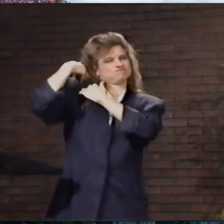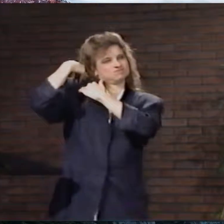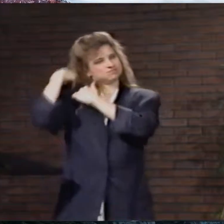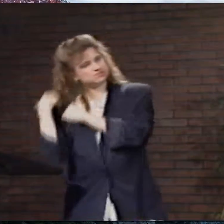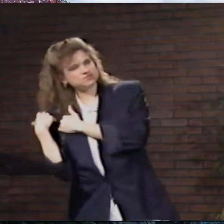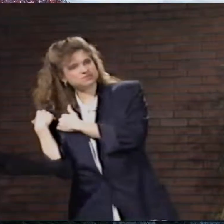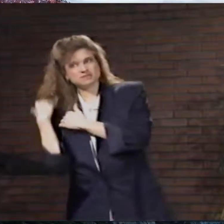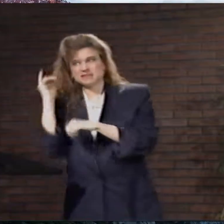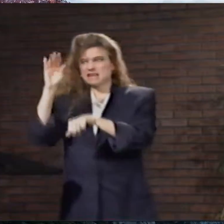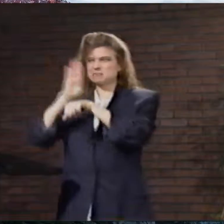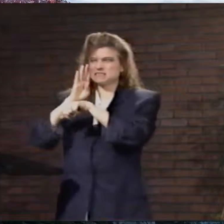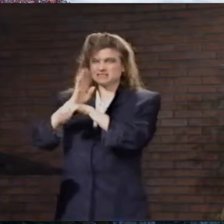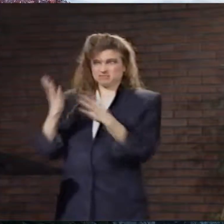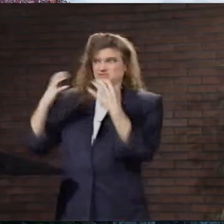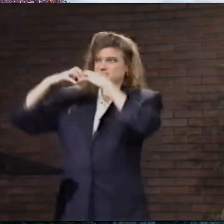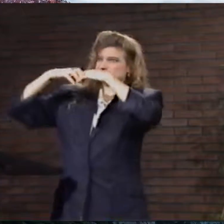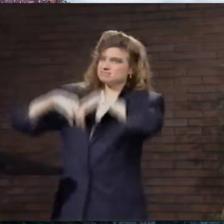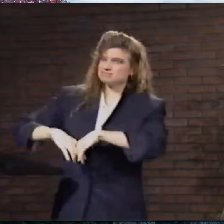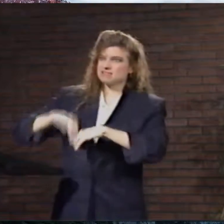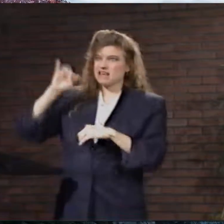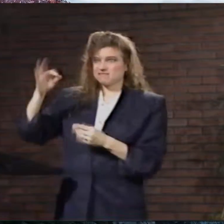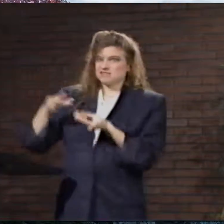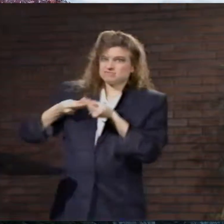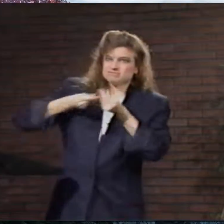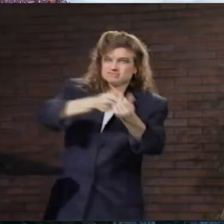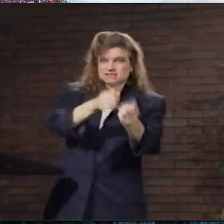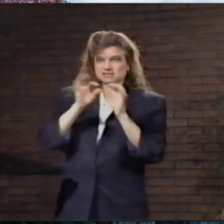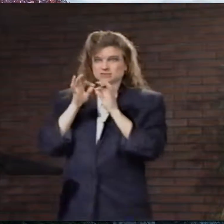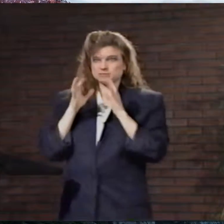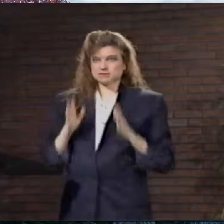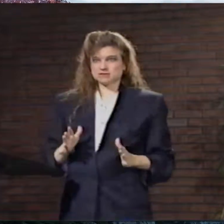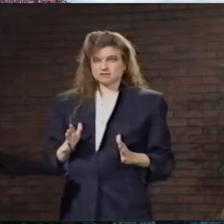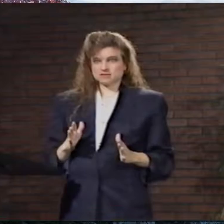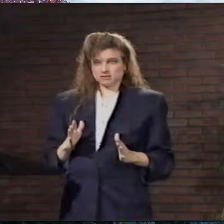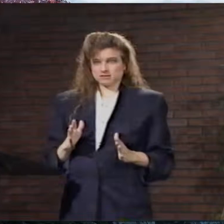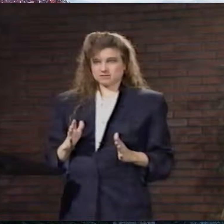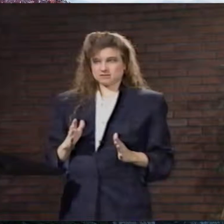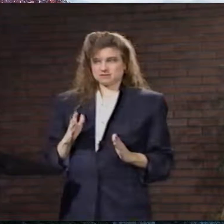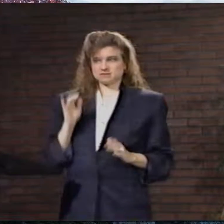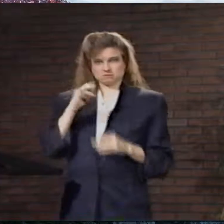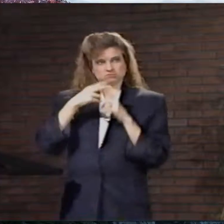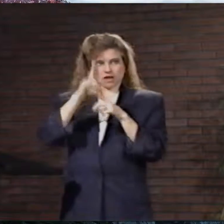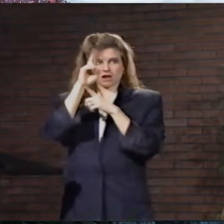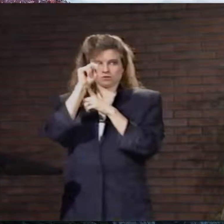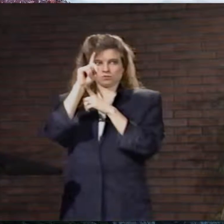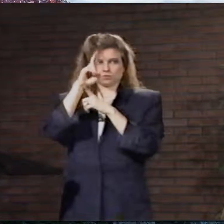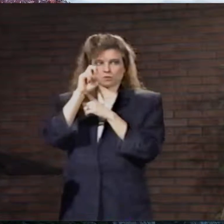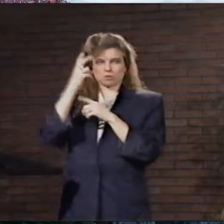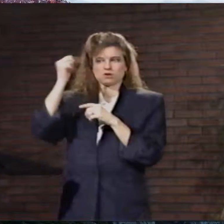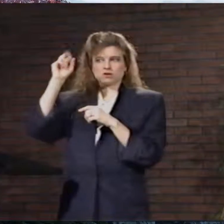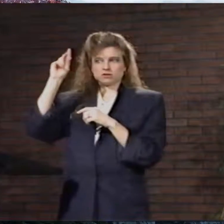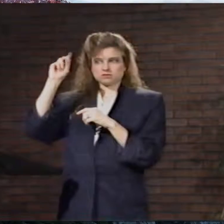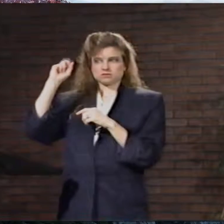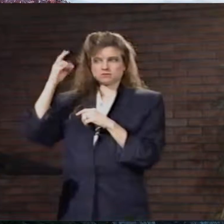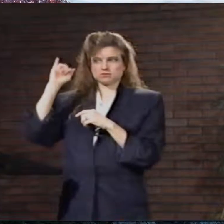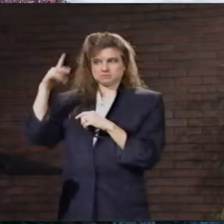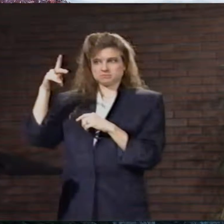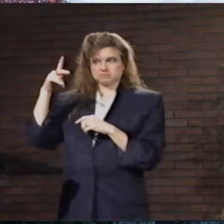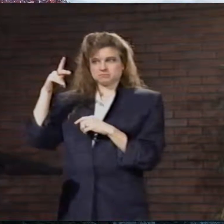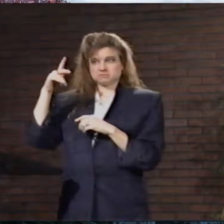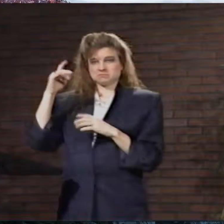and that is considered undue hardship. Like I said, it's too much responsibility for the company to handle to get an interpreter.